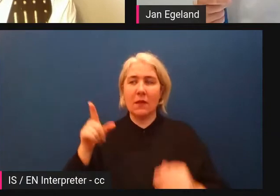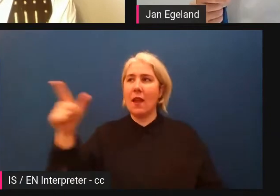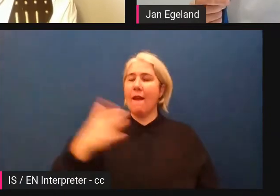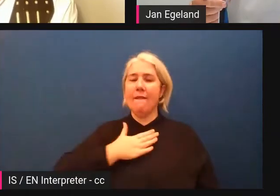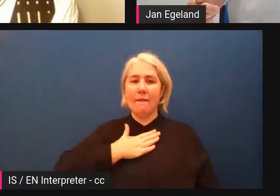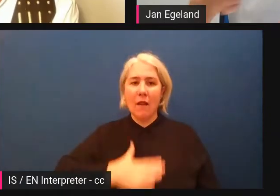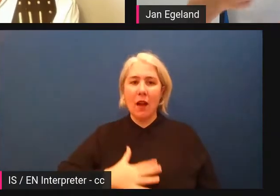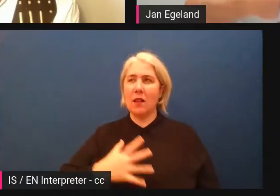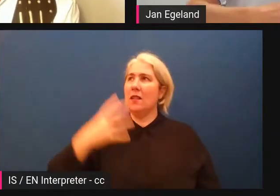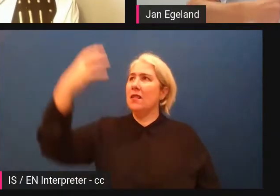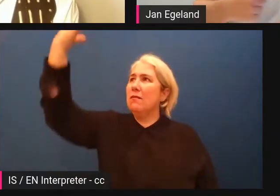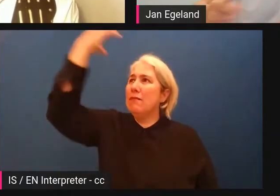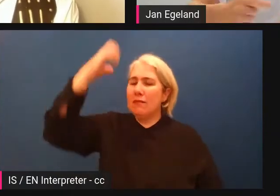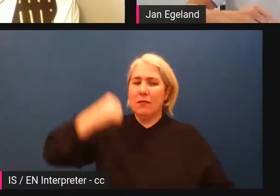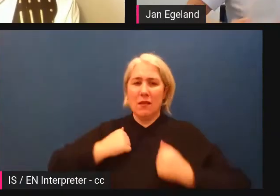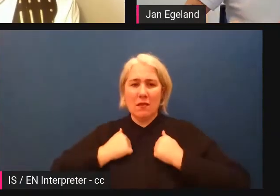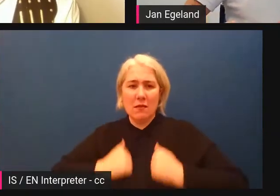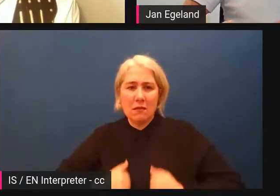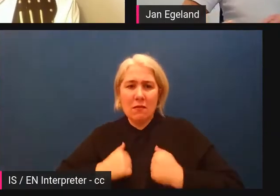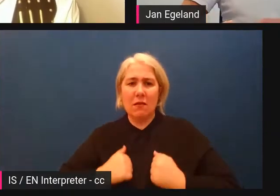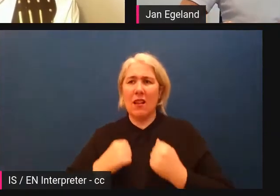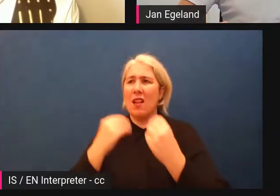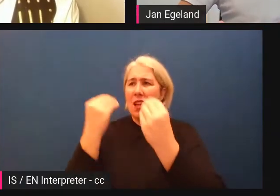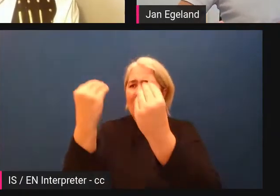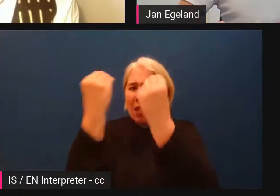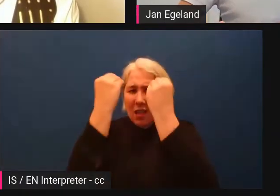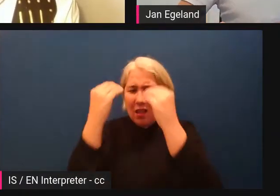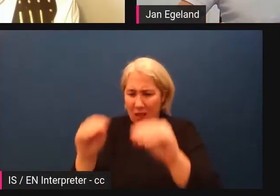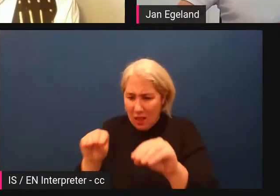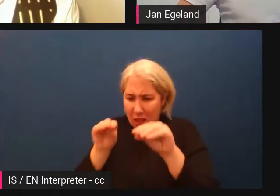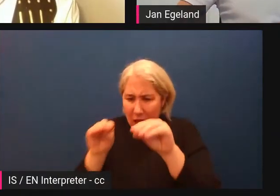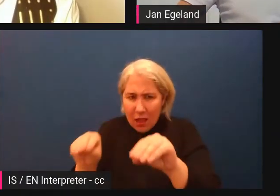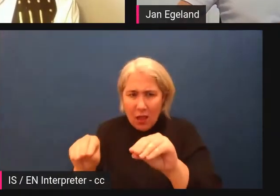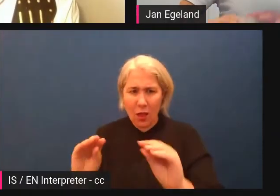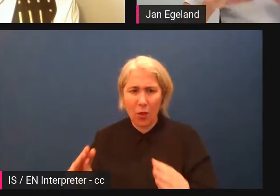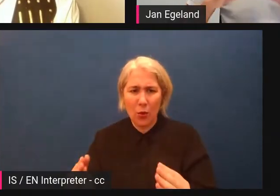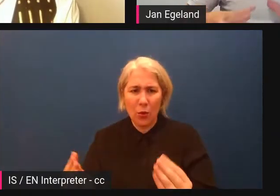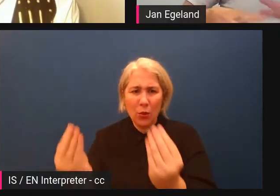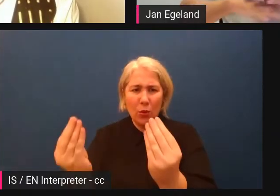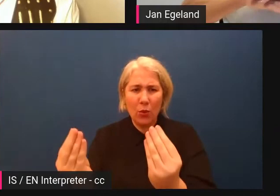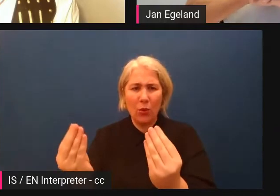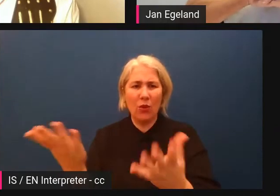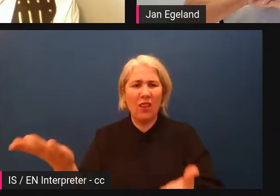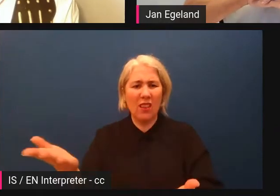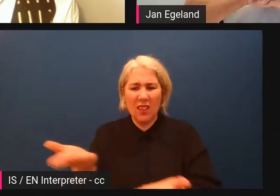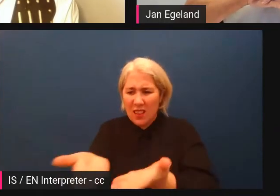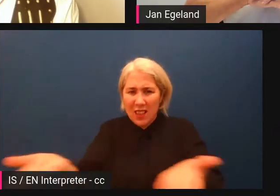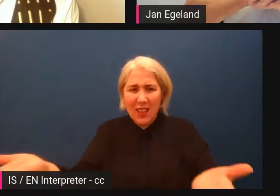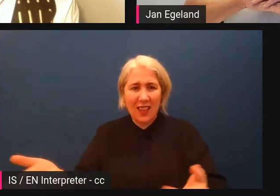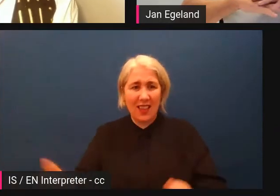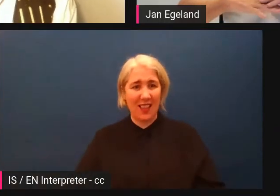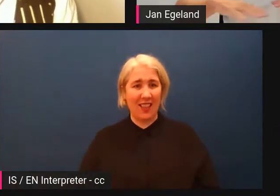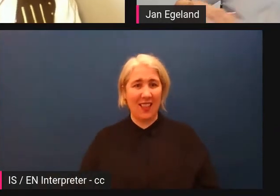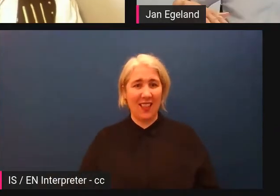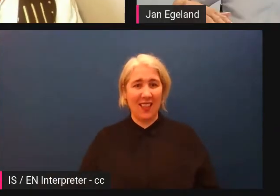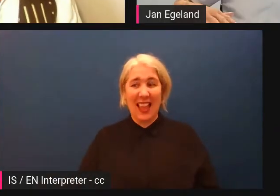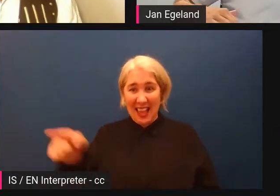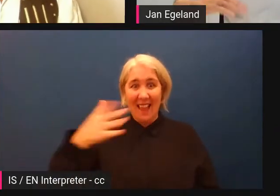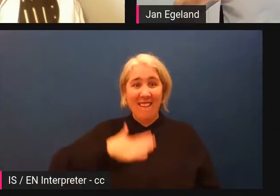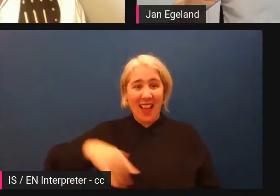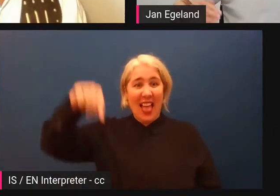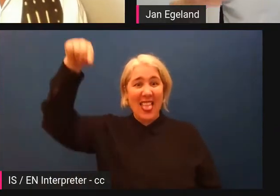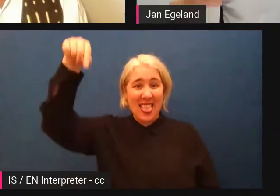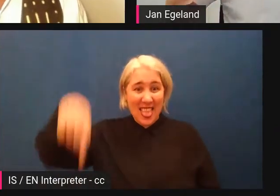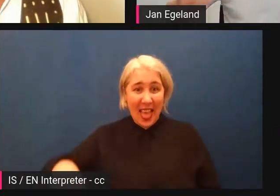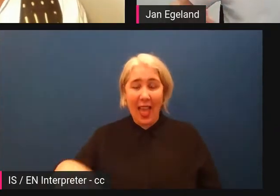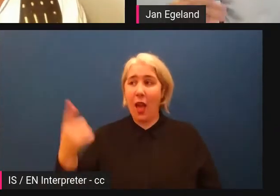and a resumption of education for boys and girls, certainly. But at the moment, their economy is in free fall,